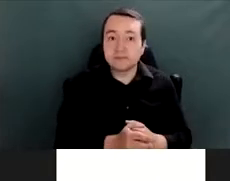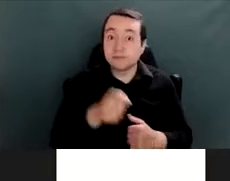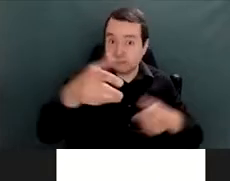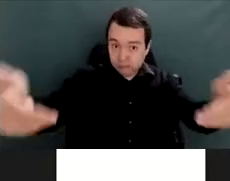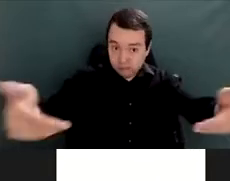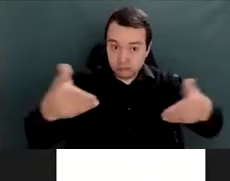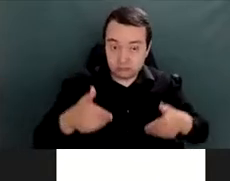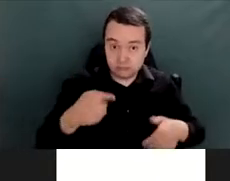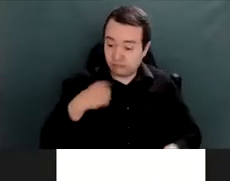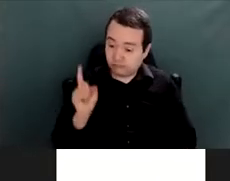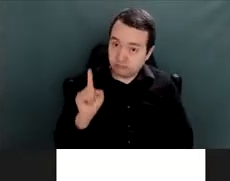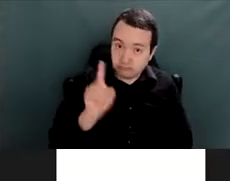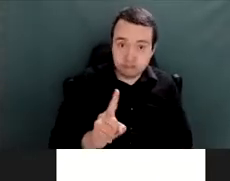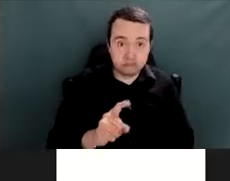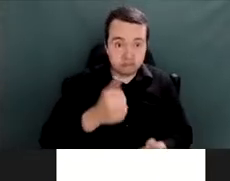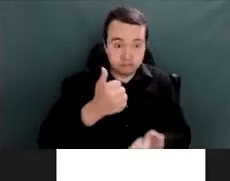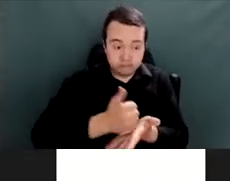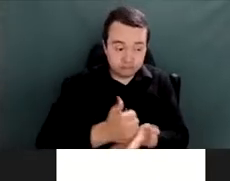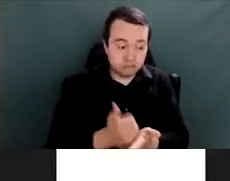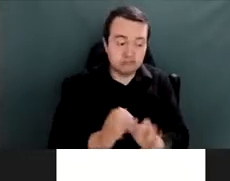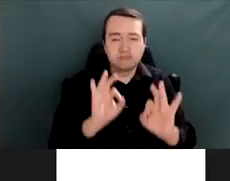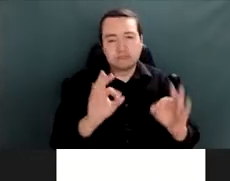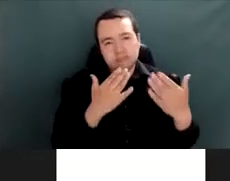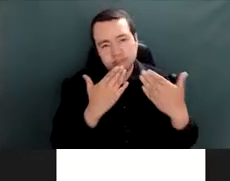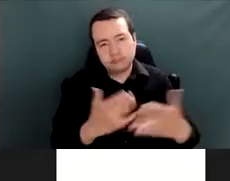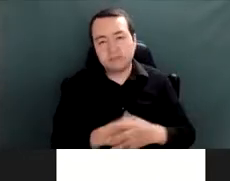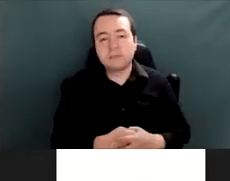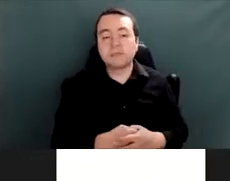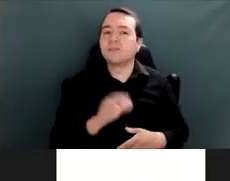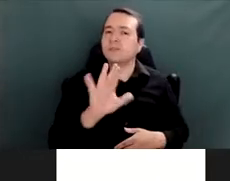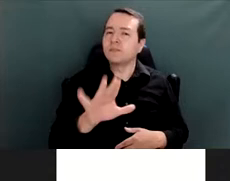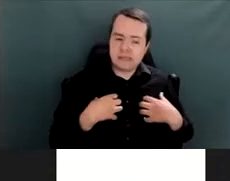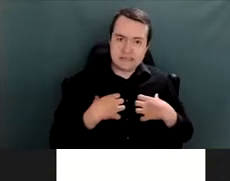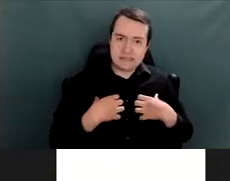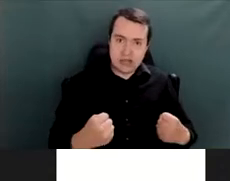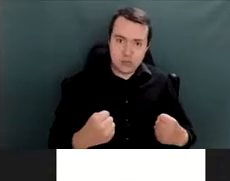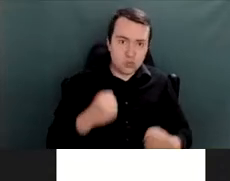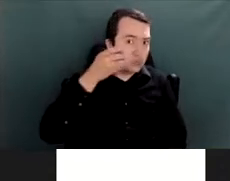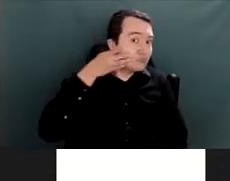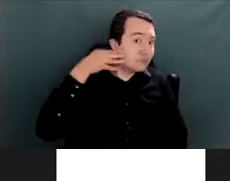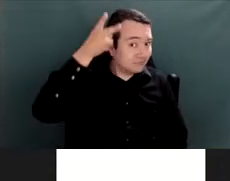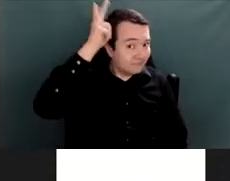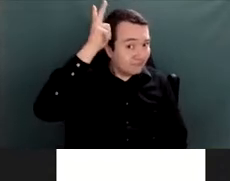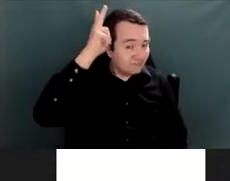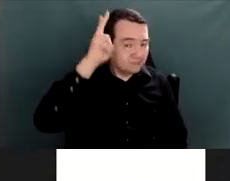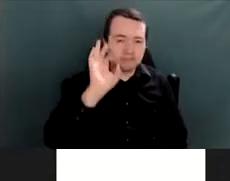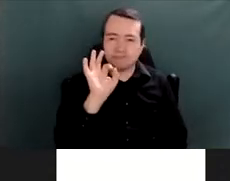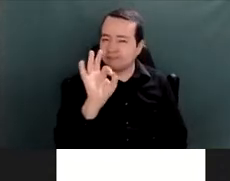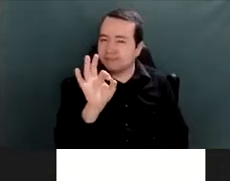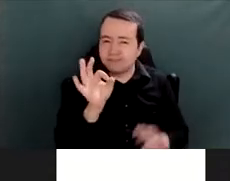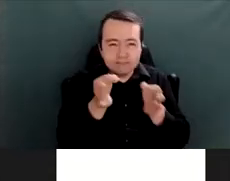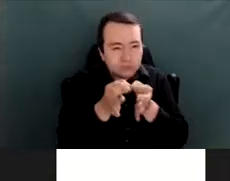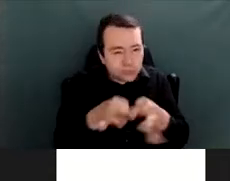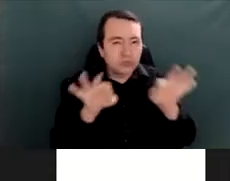I appreciate the invitation to participate at this dialogue. The question of health